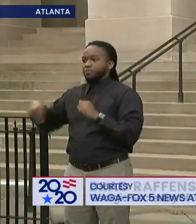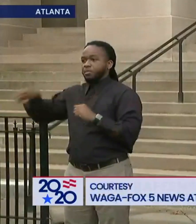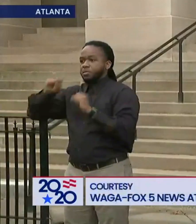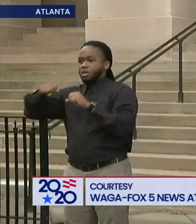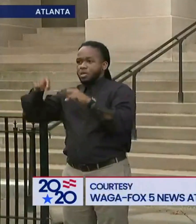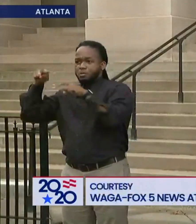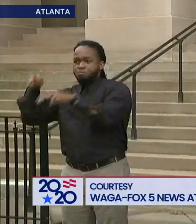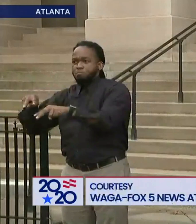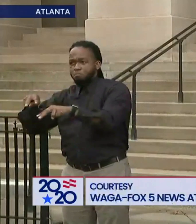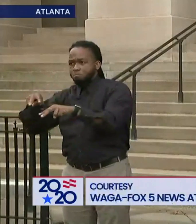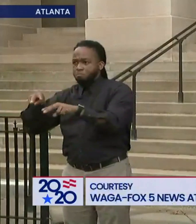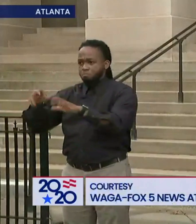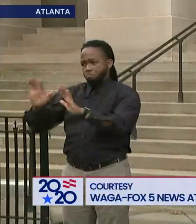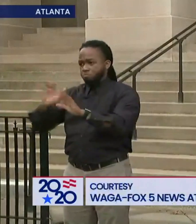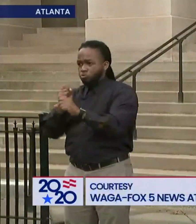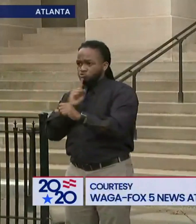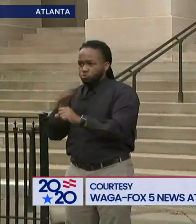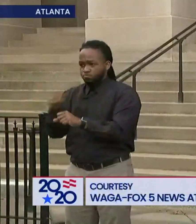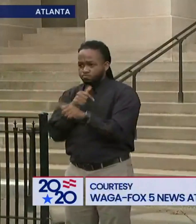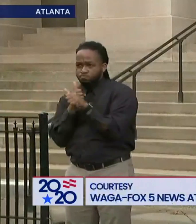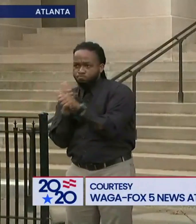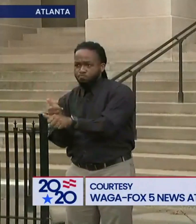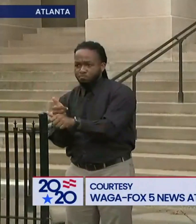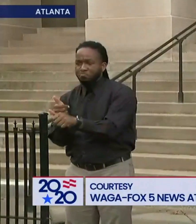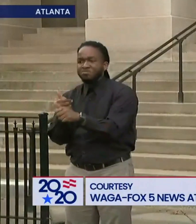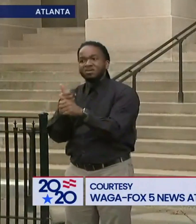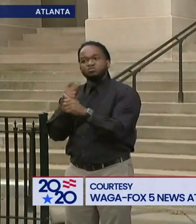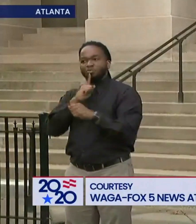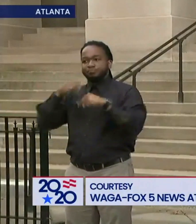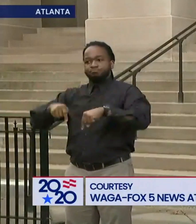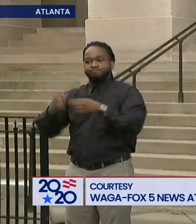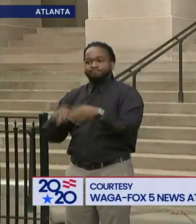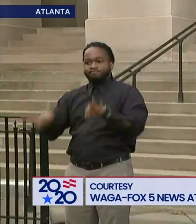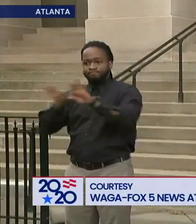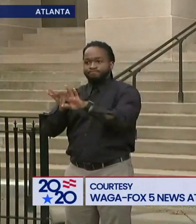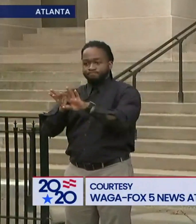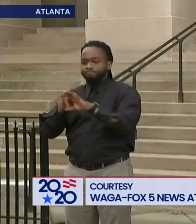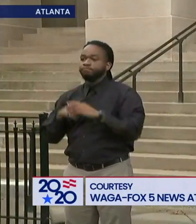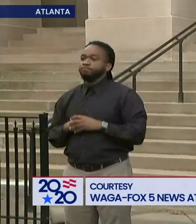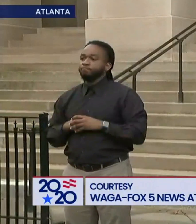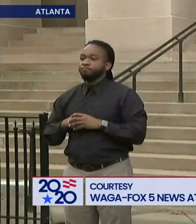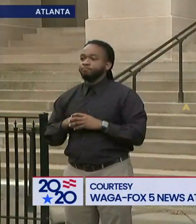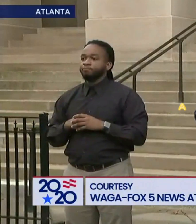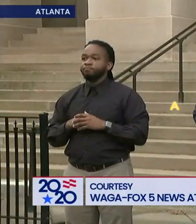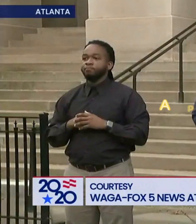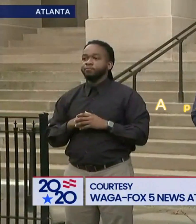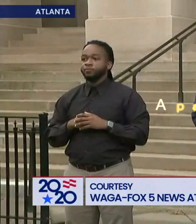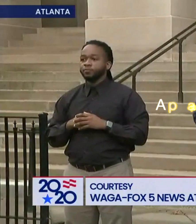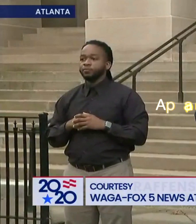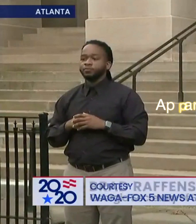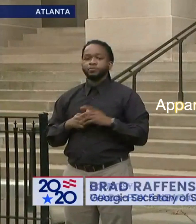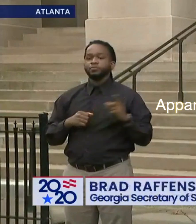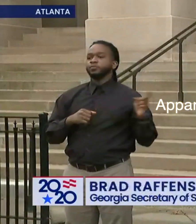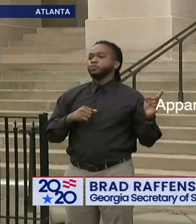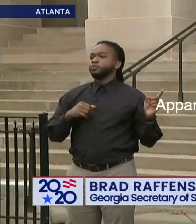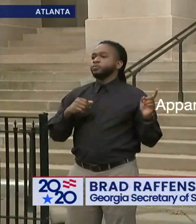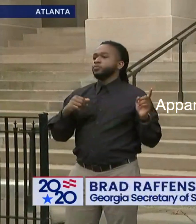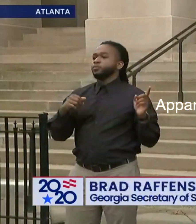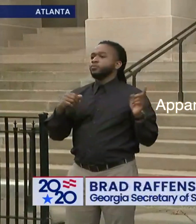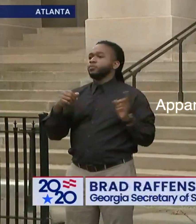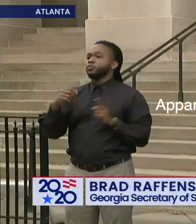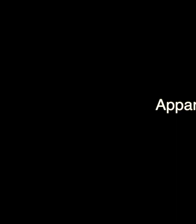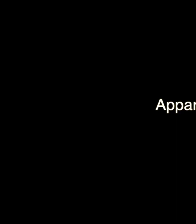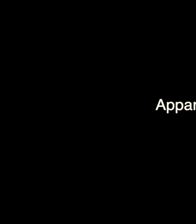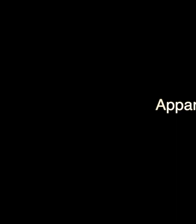state instituted an RLA on a presidential race specifically? I don't really know, and we do what we do in Georgia. We follow our